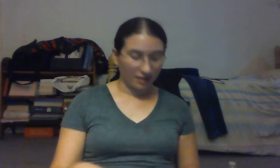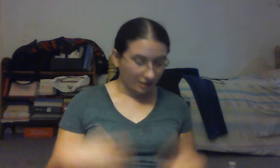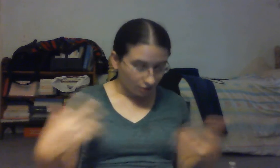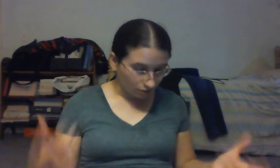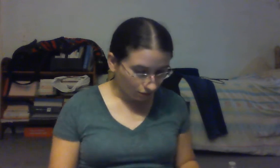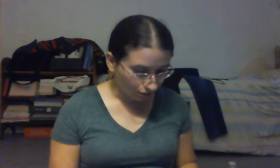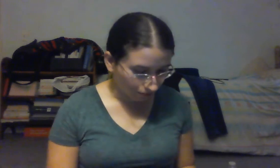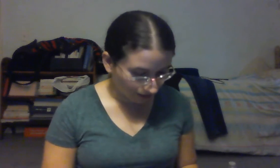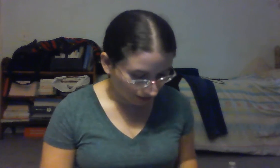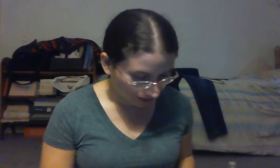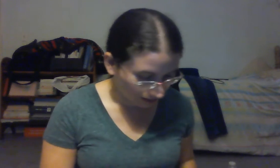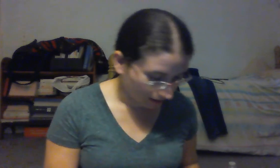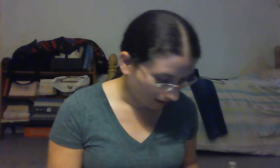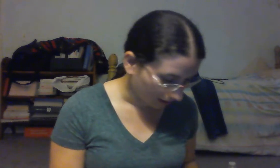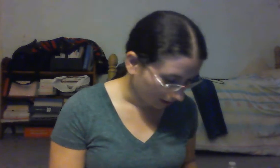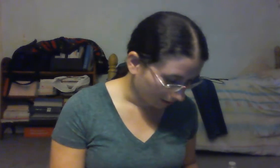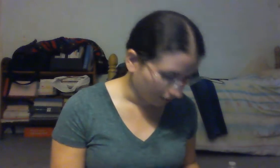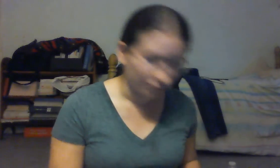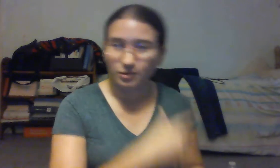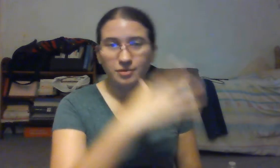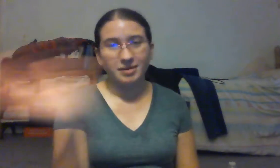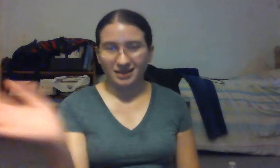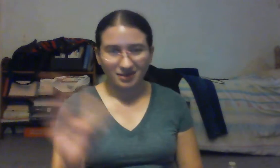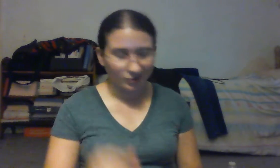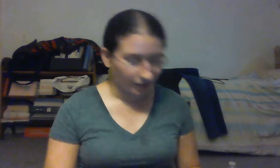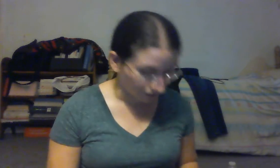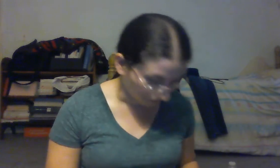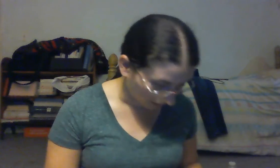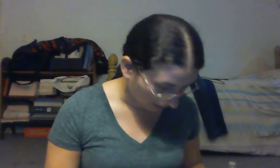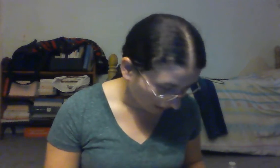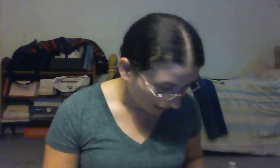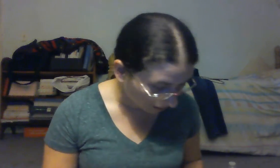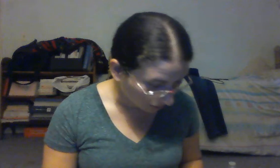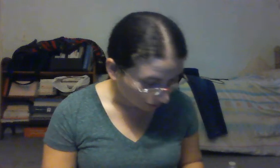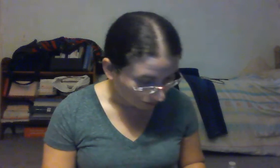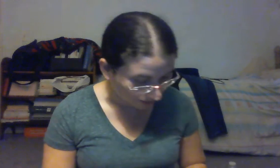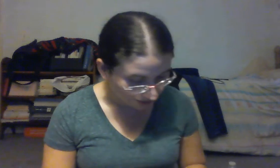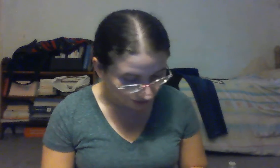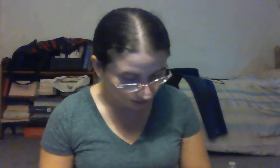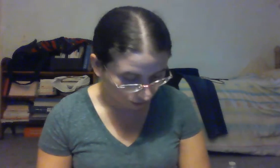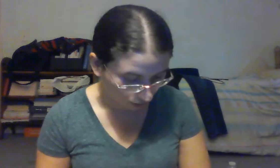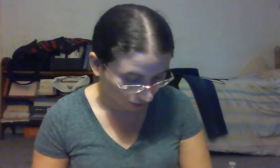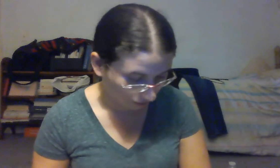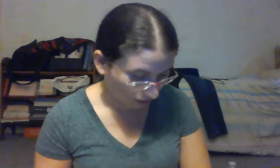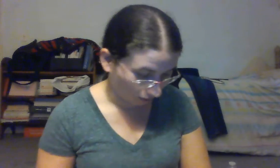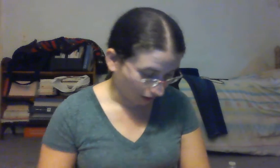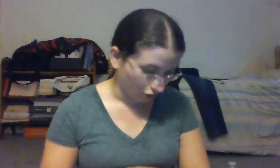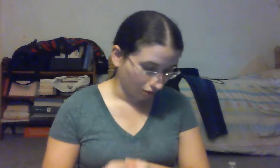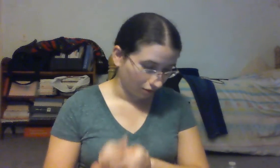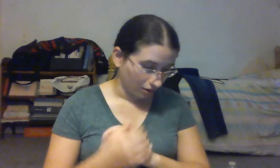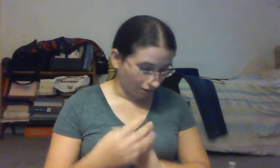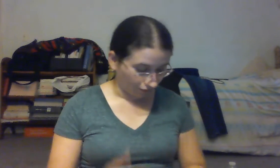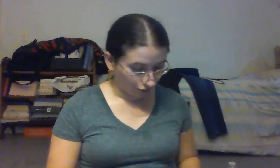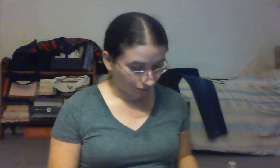So those are some basic sentences. There's more, but I think you get it already. Now we go to basic sentence structure with directional verbs.